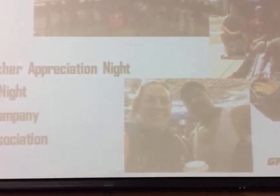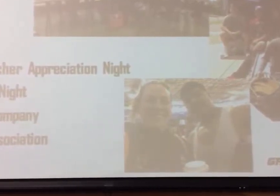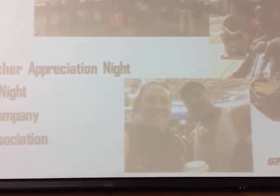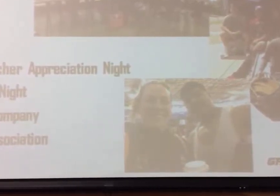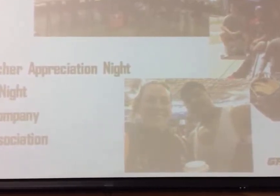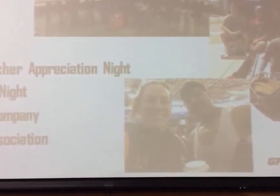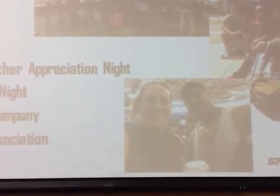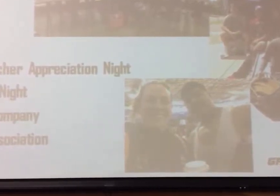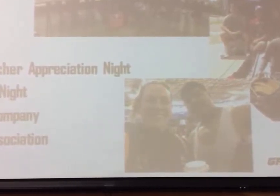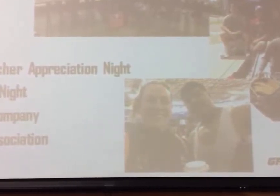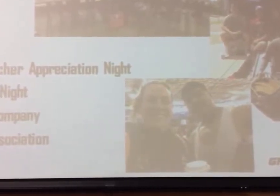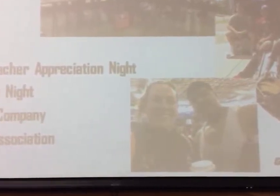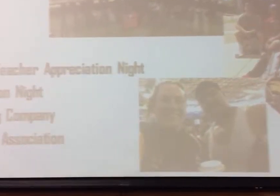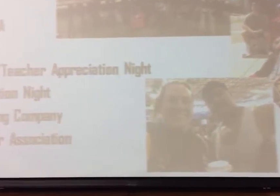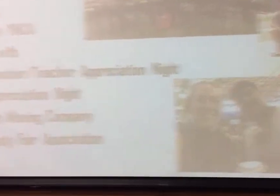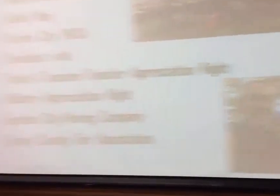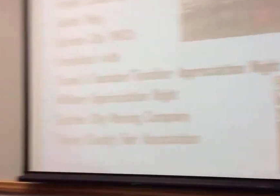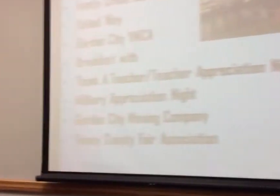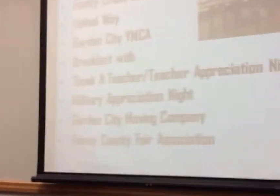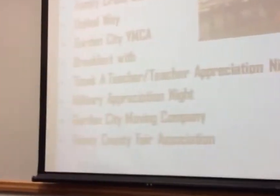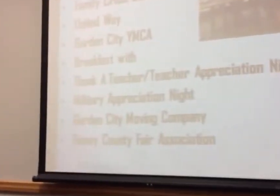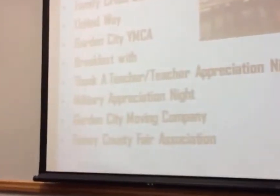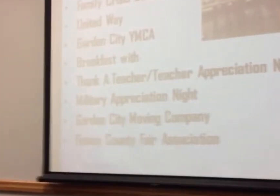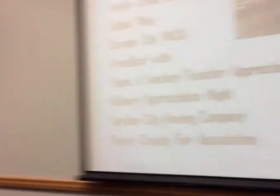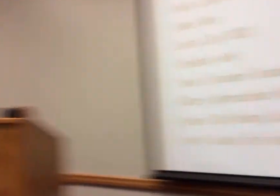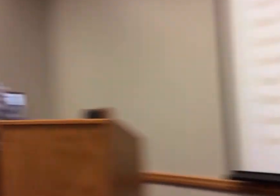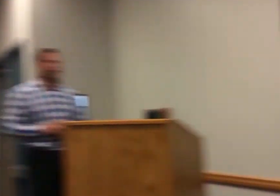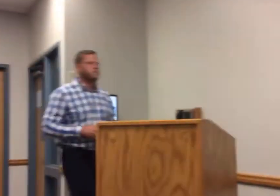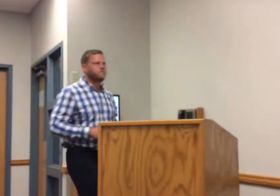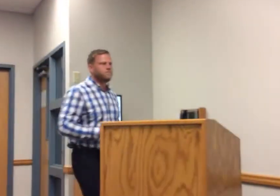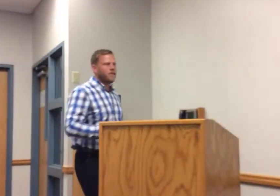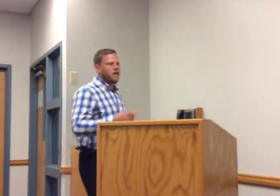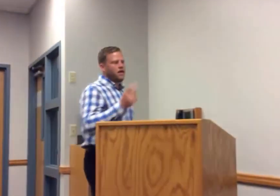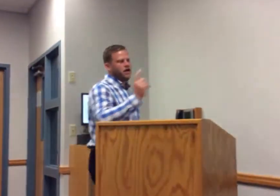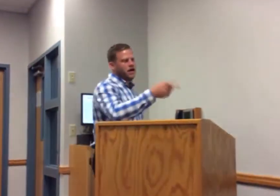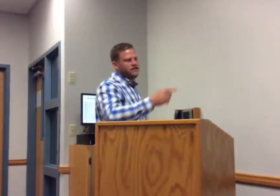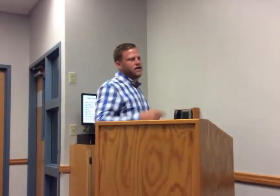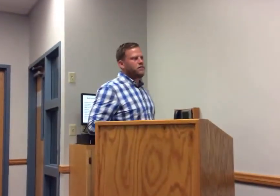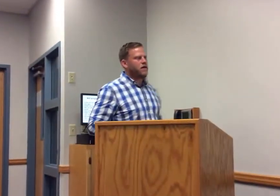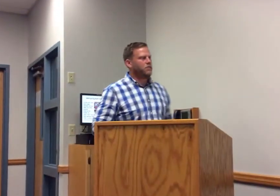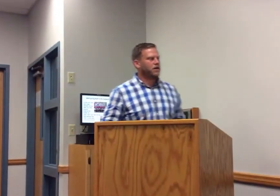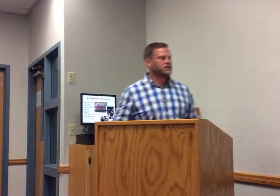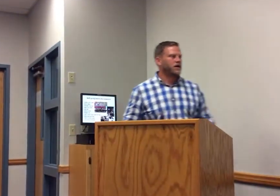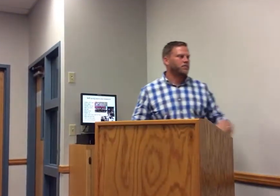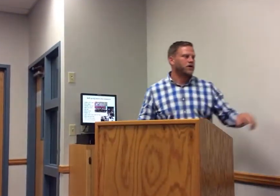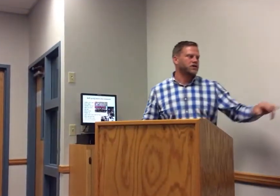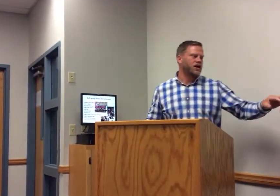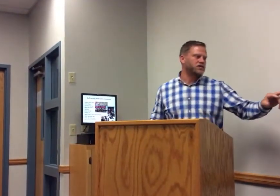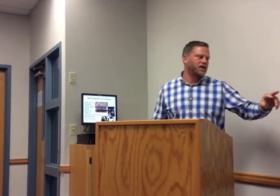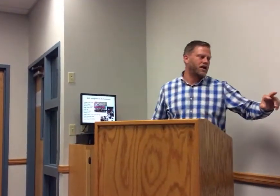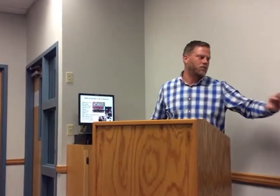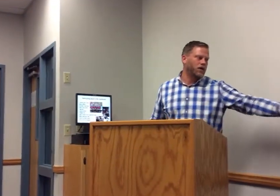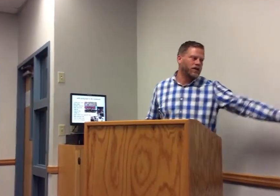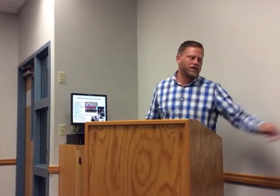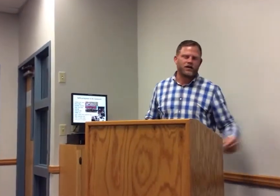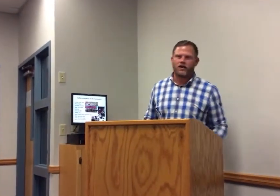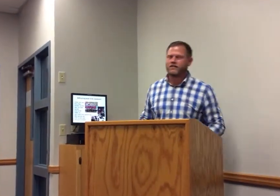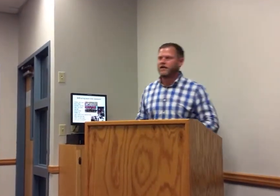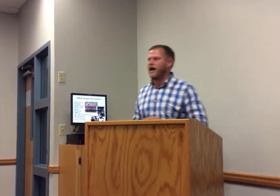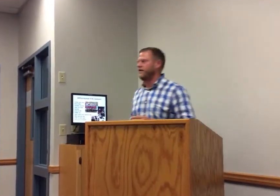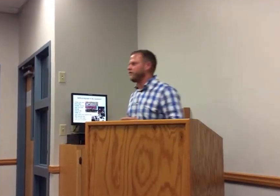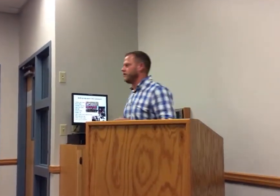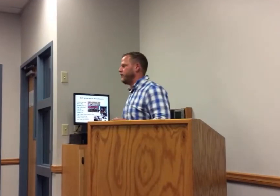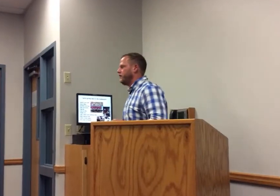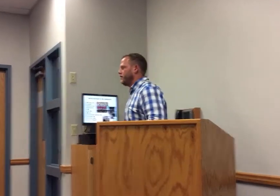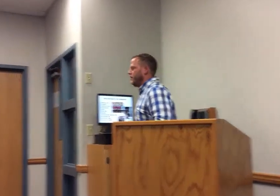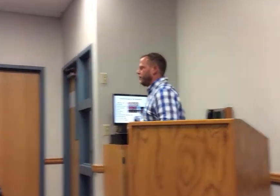Herdman, one of their pictures from Thank a Teacher Day. I talked about Military Appreciation Night. One thing that Garden